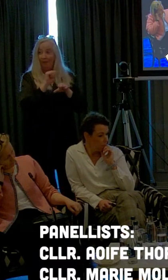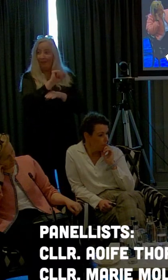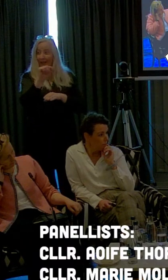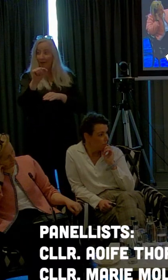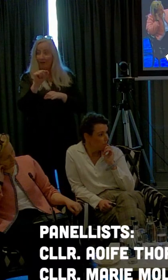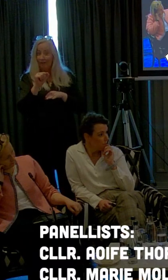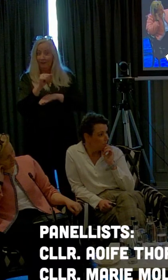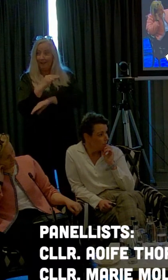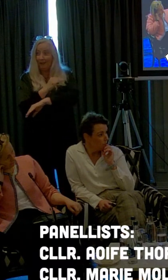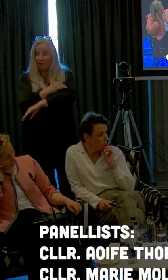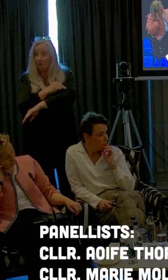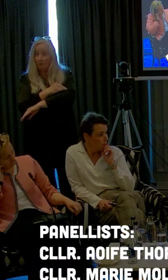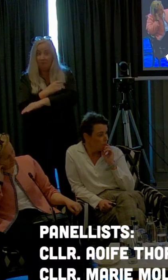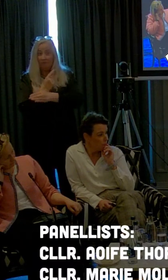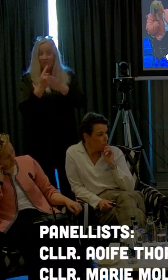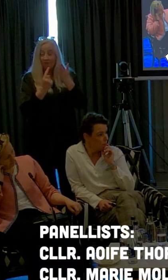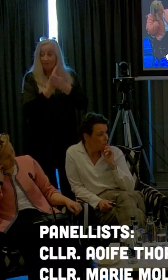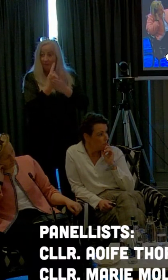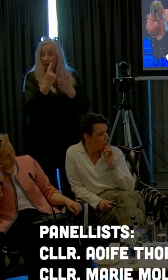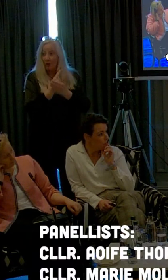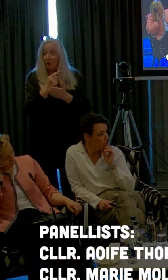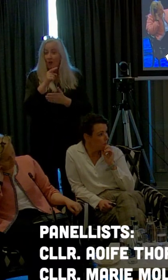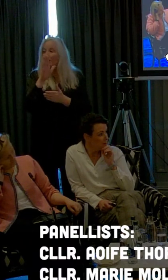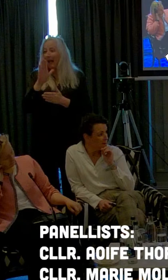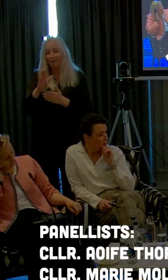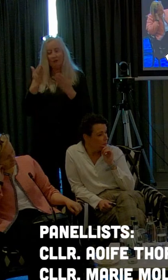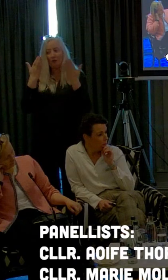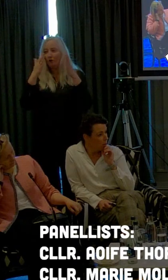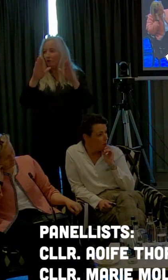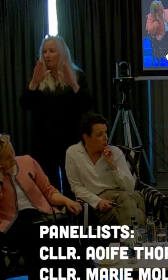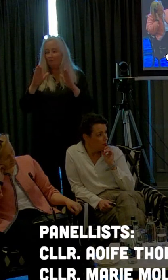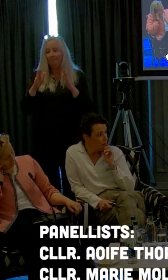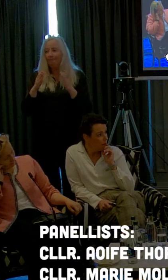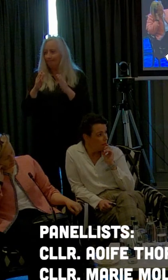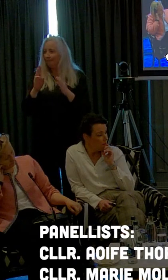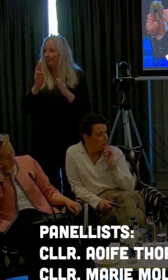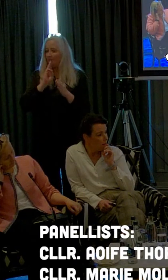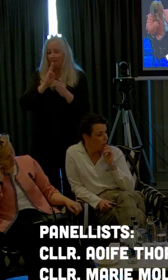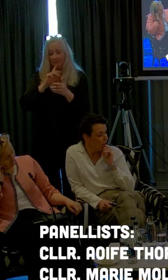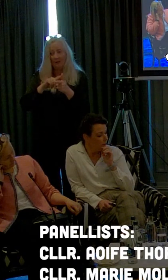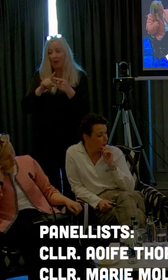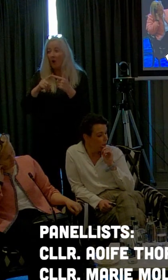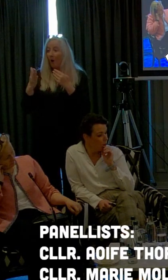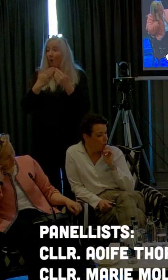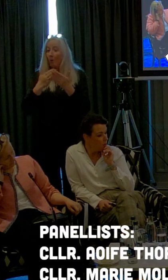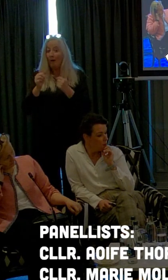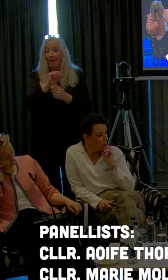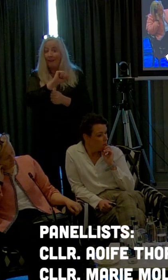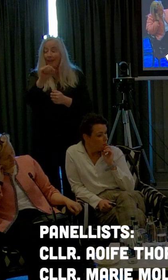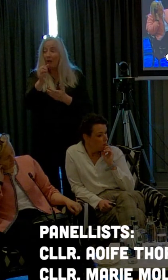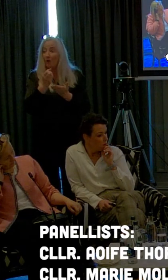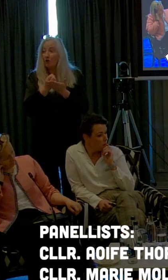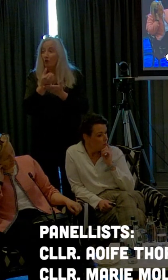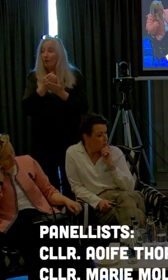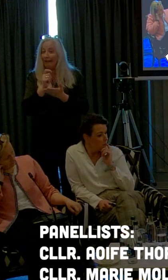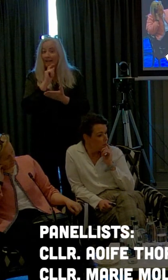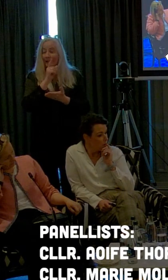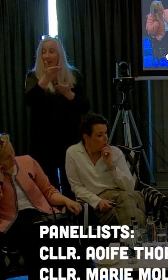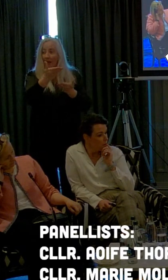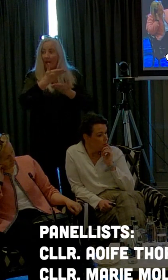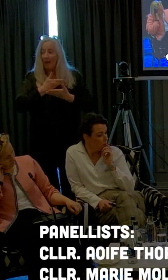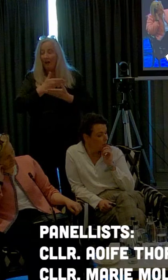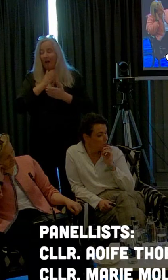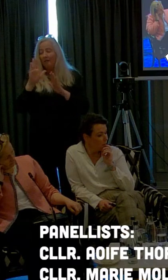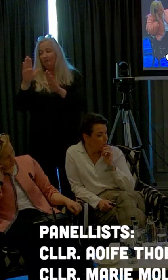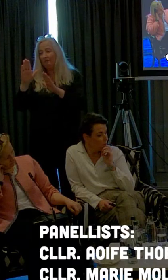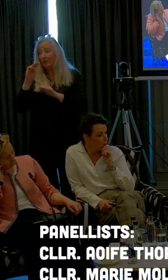you are confidential and that you will keep whatever stories you hear to yourself. And I think that is very